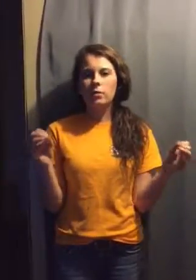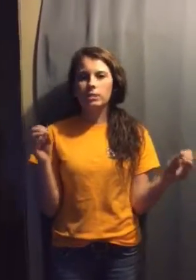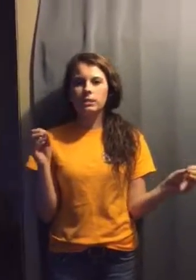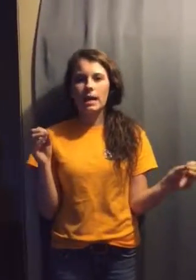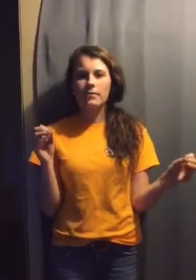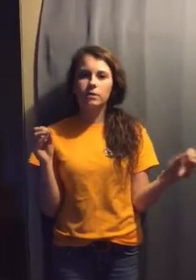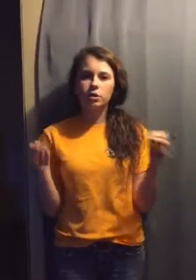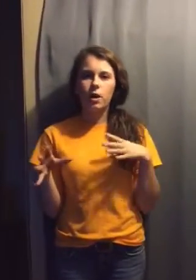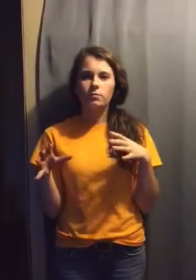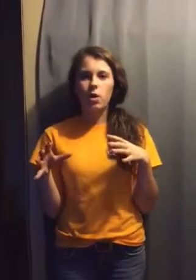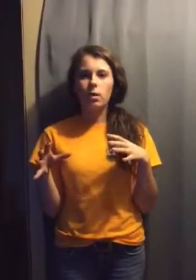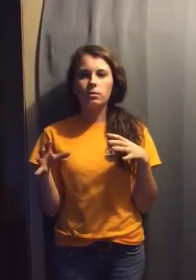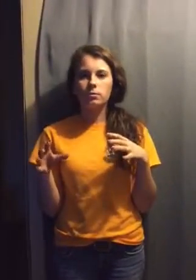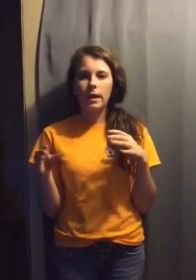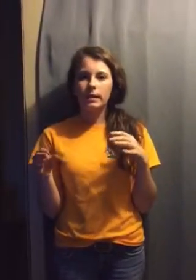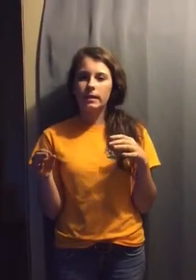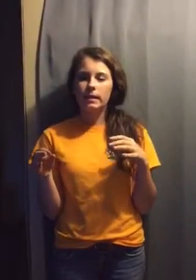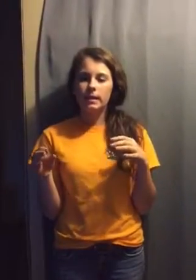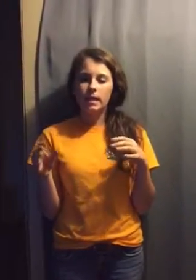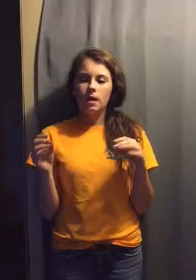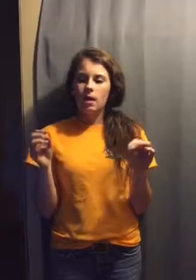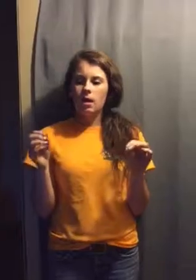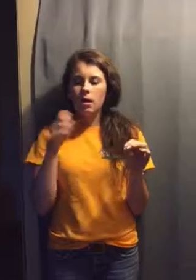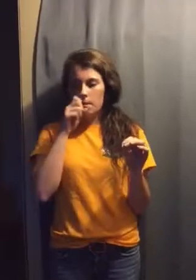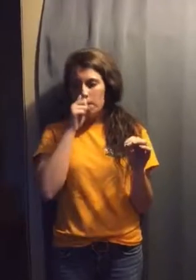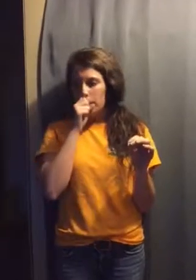was $7 to $12 back then. Um,